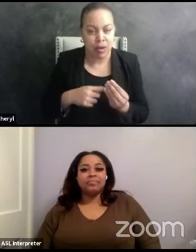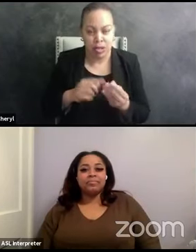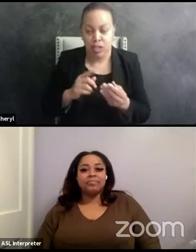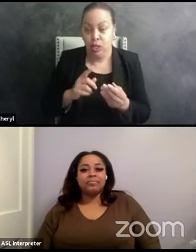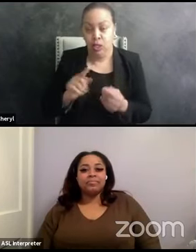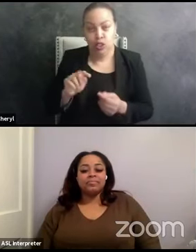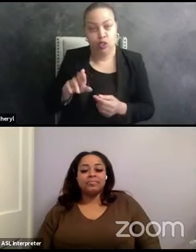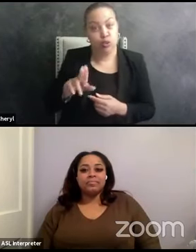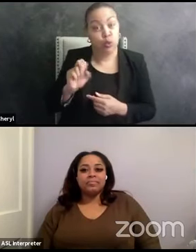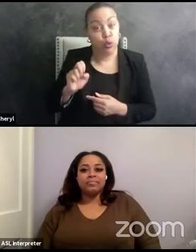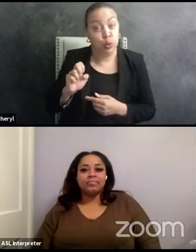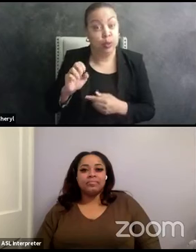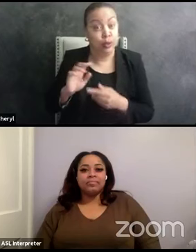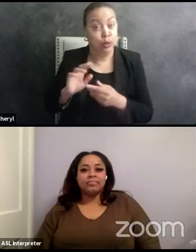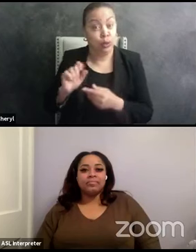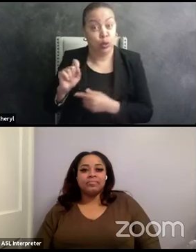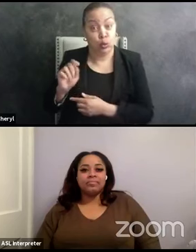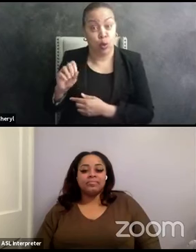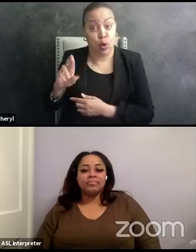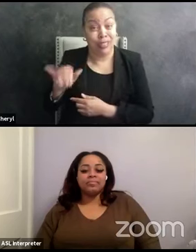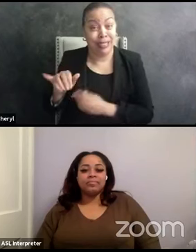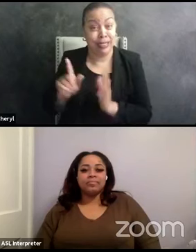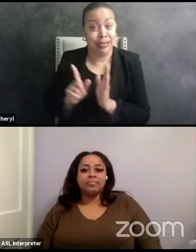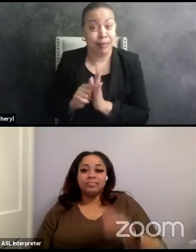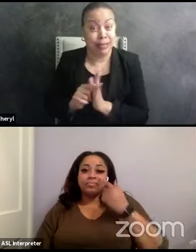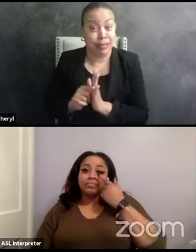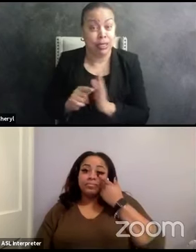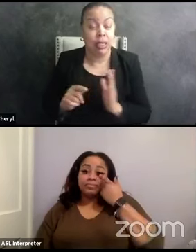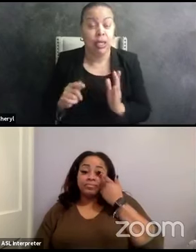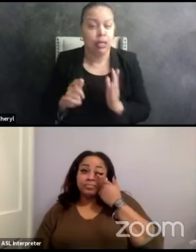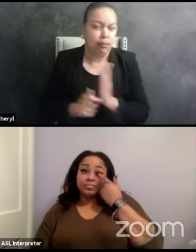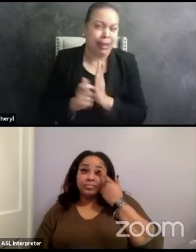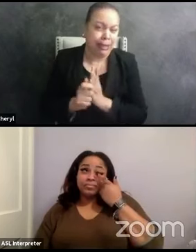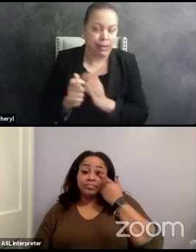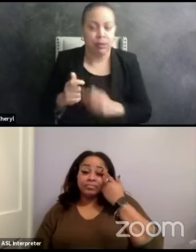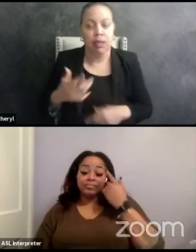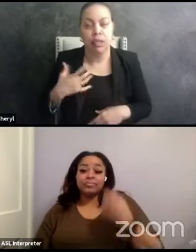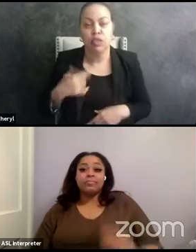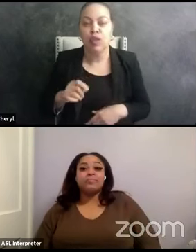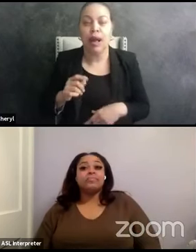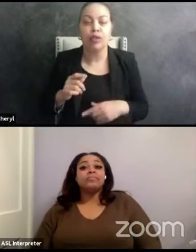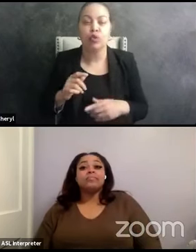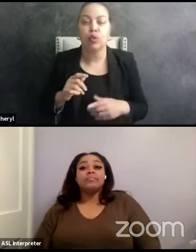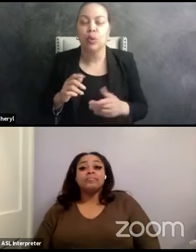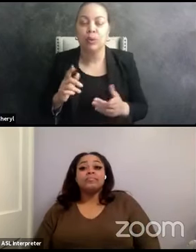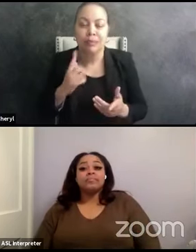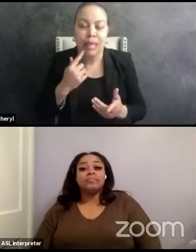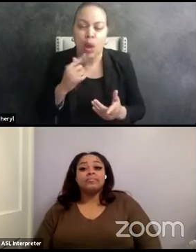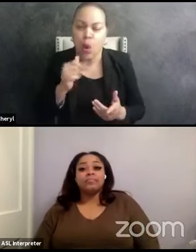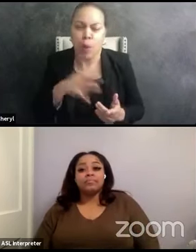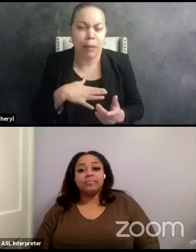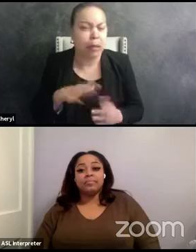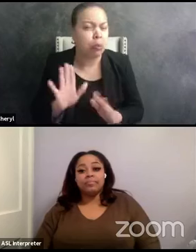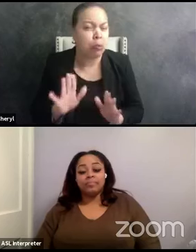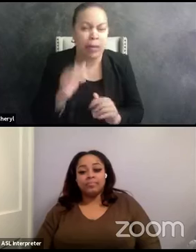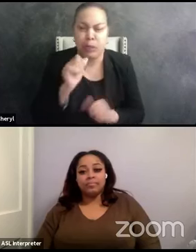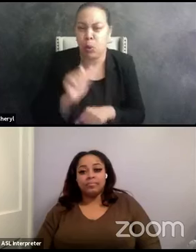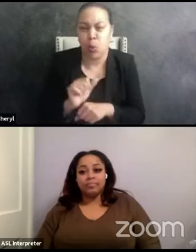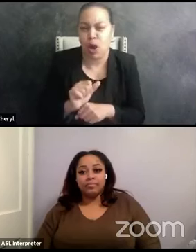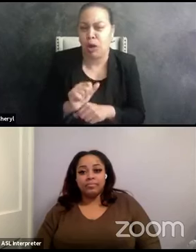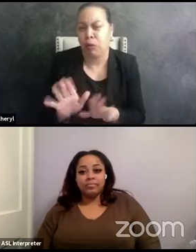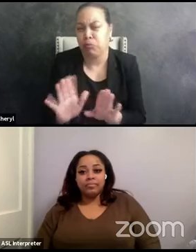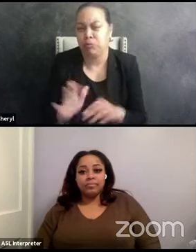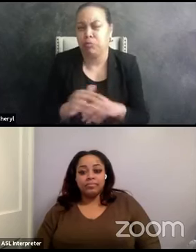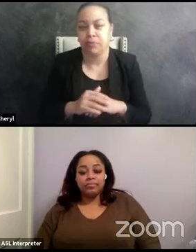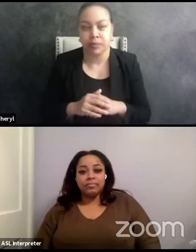magazine, and they were talking about all the ways they're trying to discourage women from working by making all these stories about like women, and you know, it's dark.